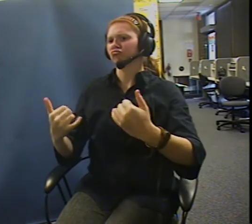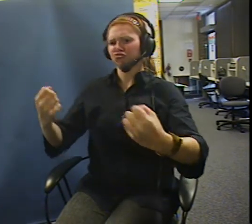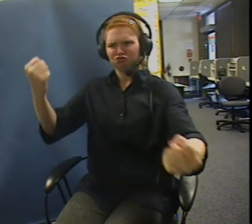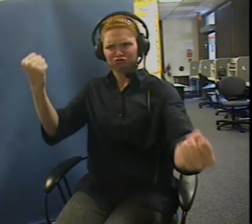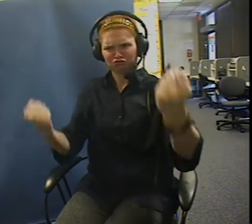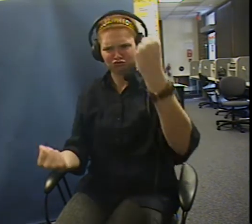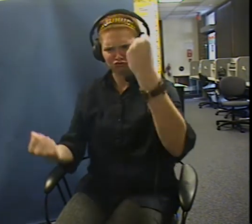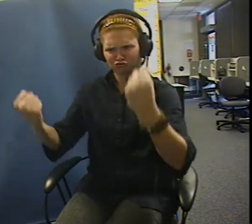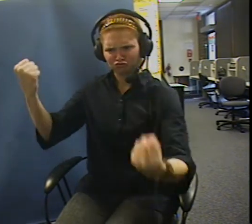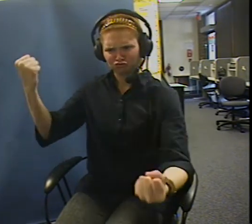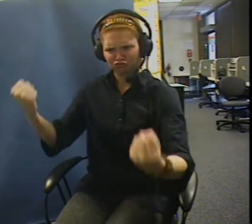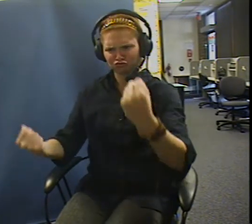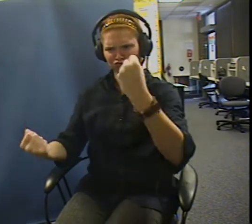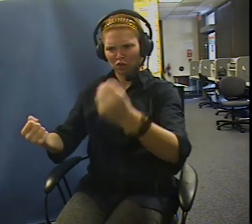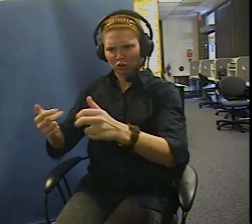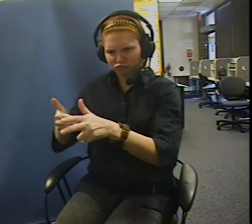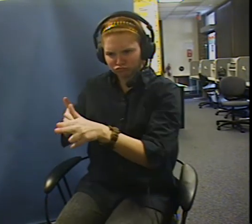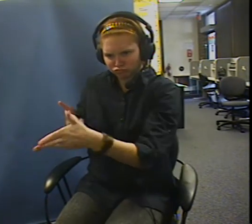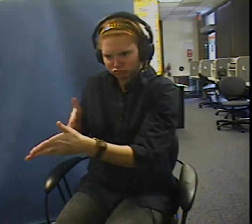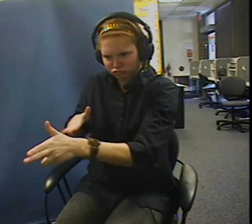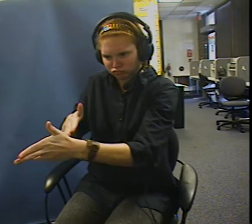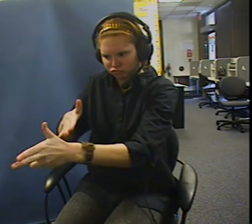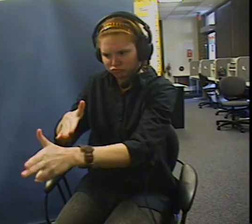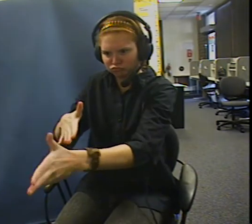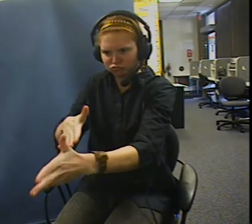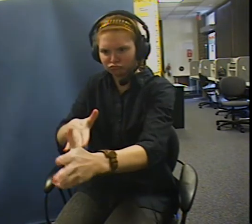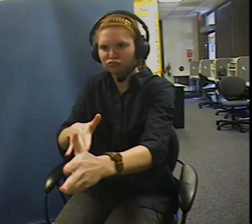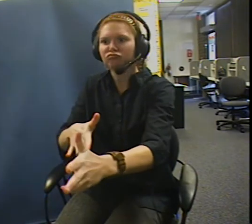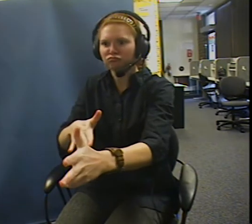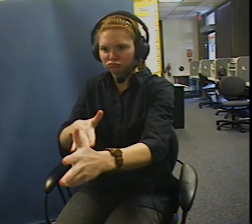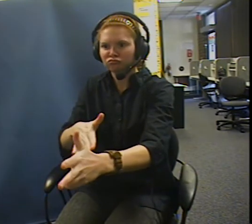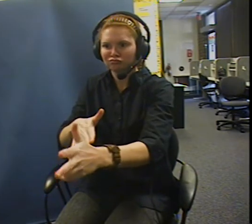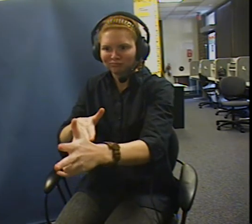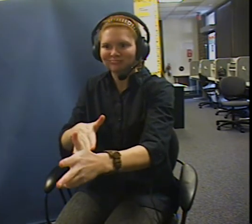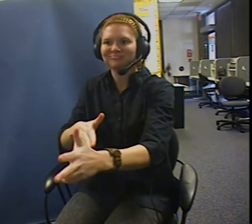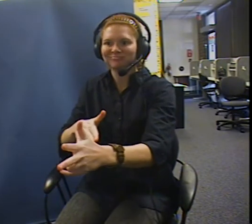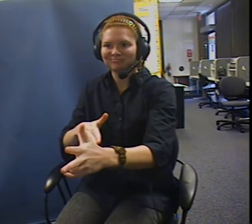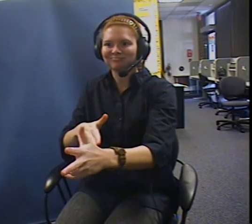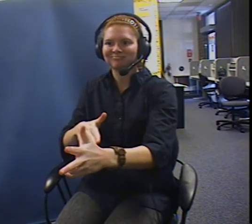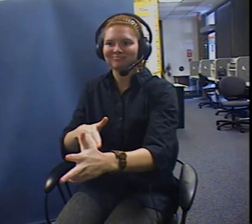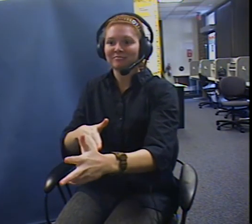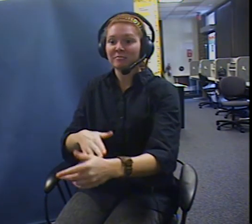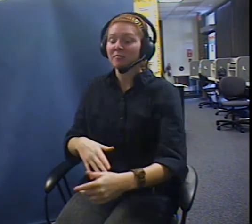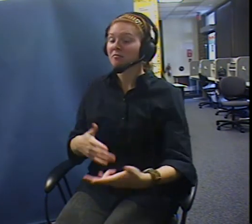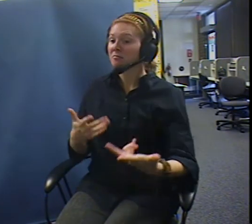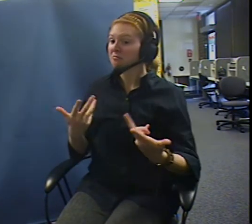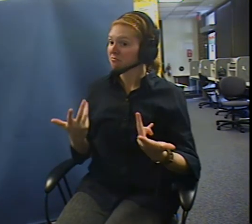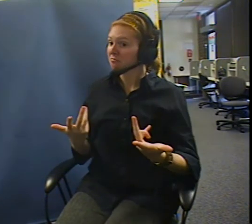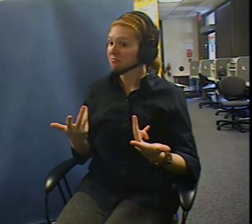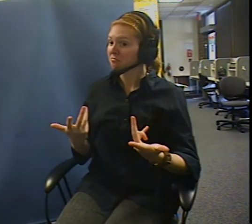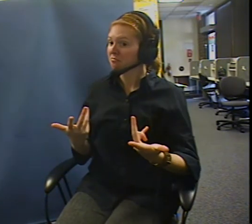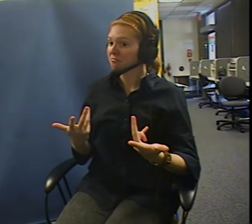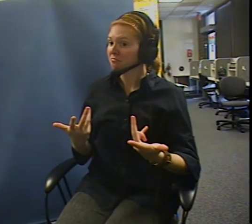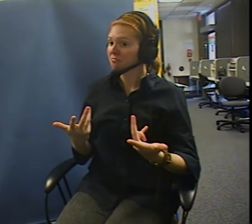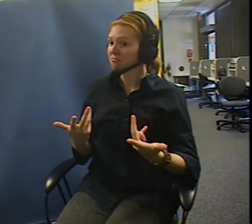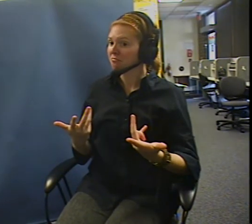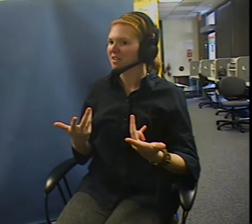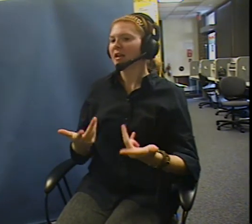The highway system expanded for the same reason I mentioned before in terms of households is due to the Federal Highway Act.